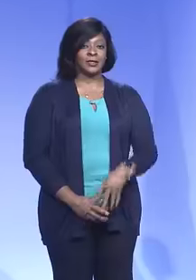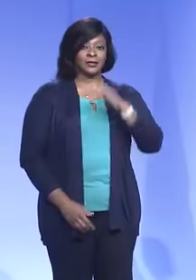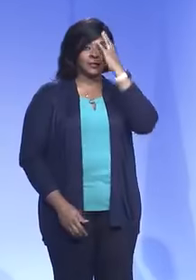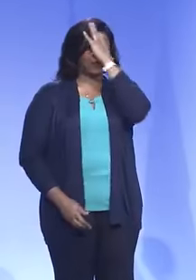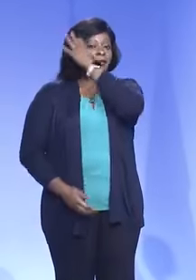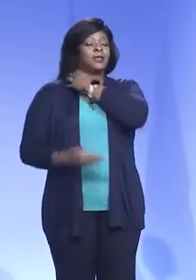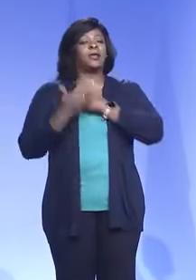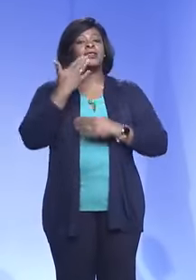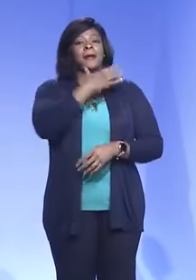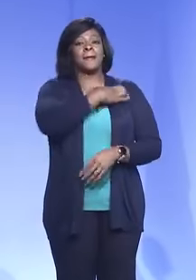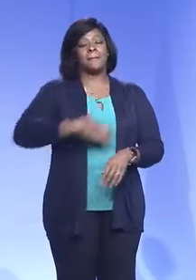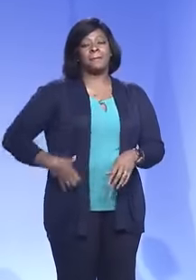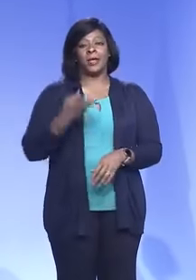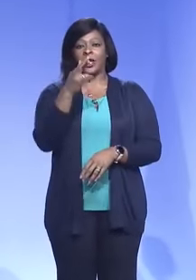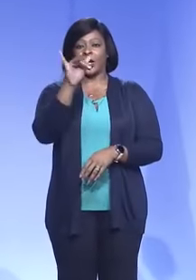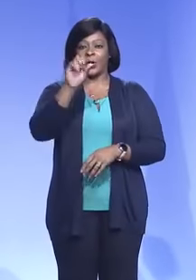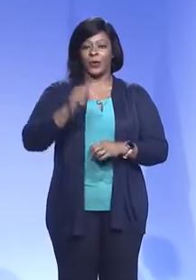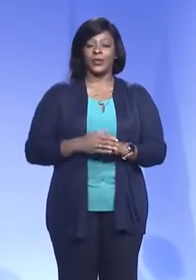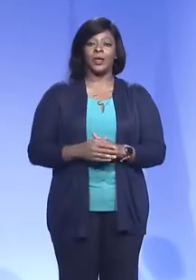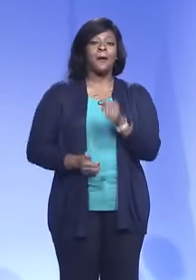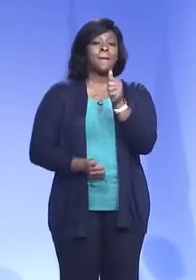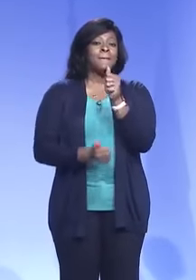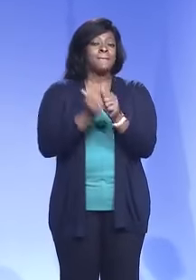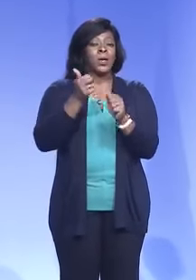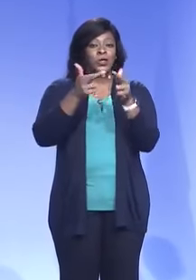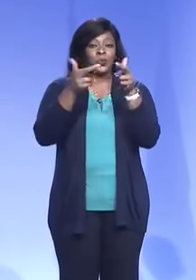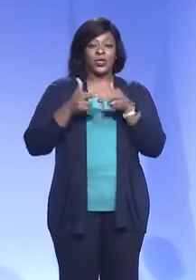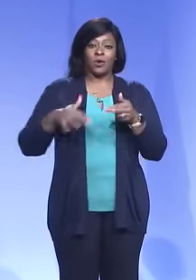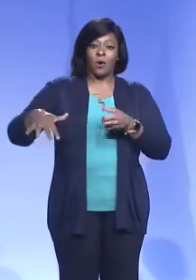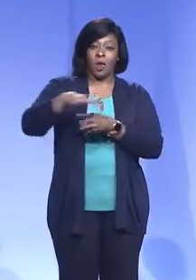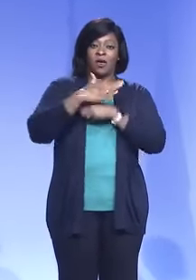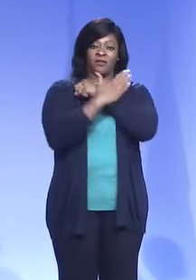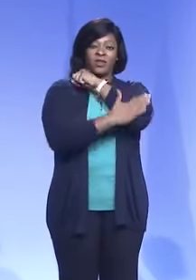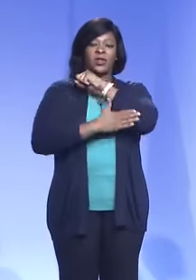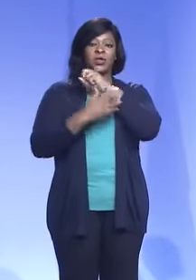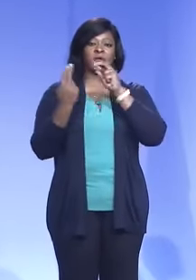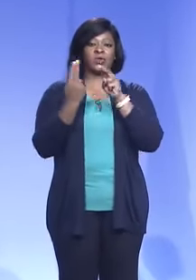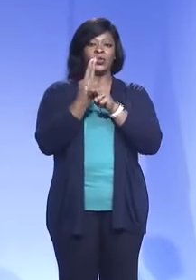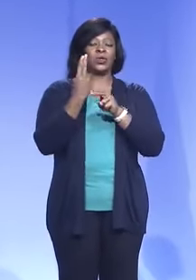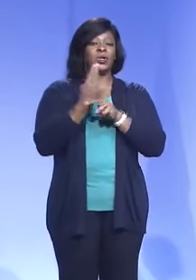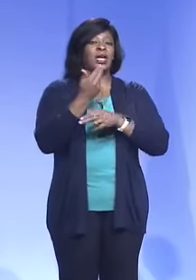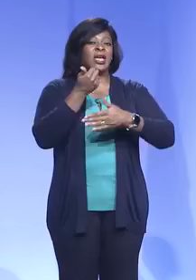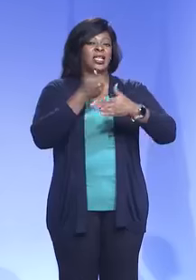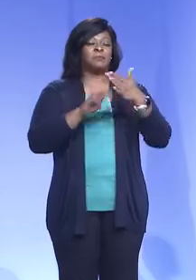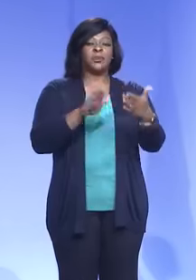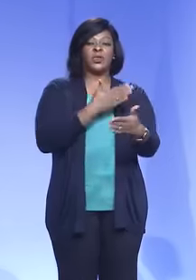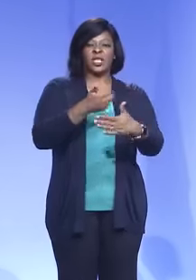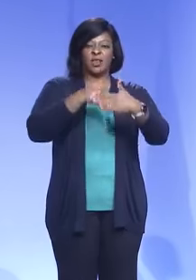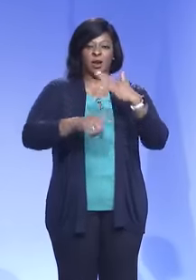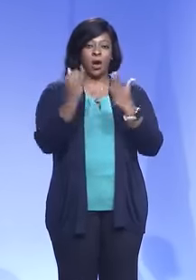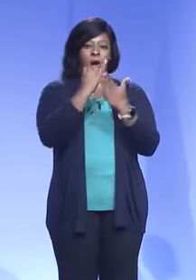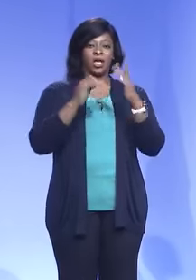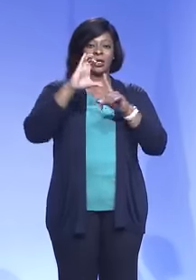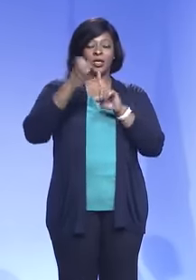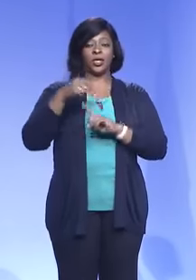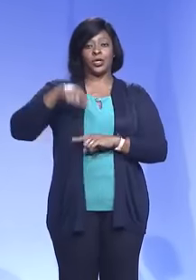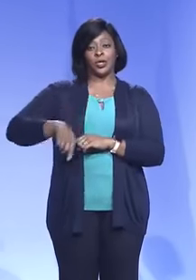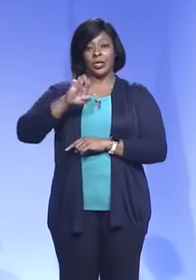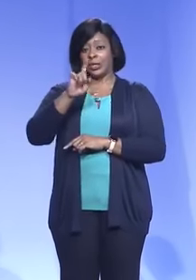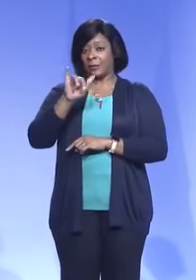Thank you, Mayor Harris. In most regions around the country, music falls under arts and culture. And we know here in Shelby